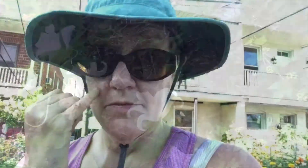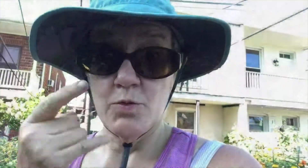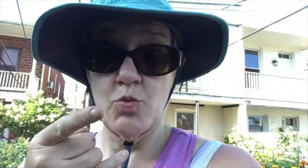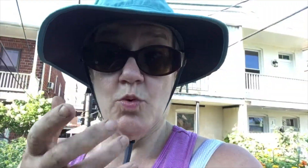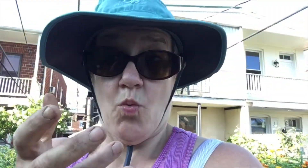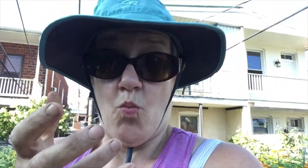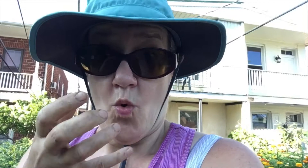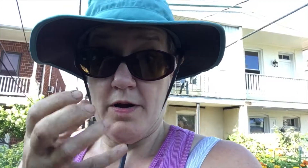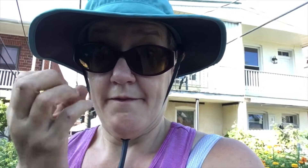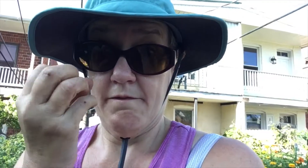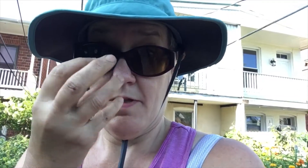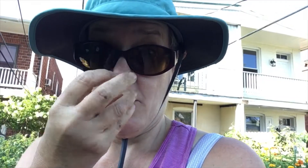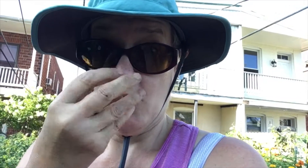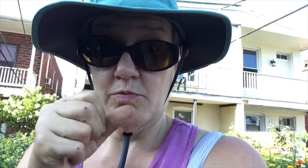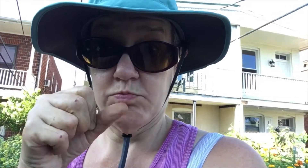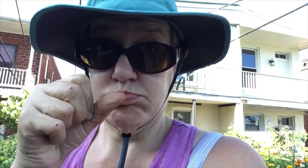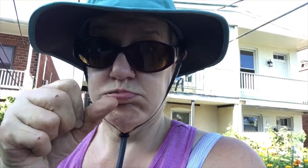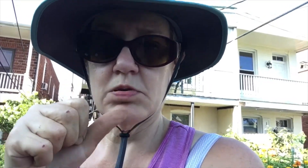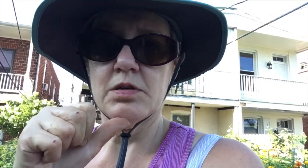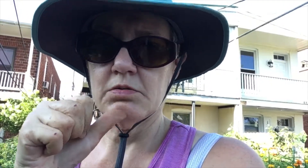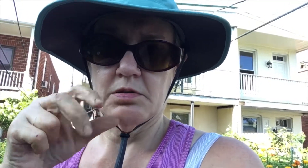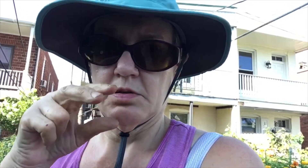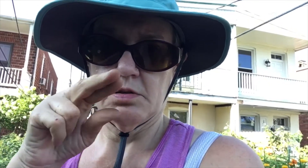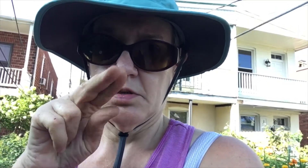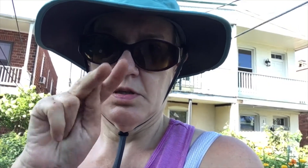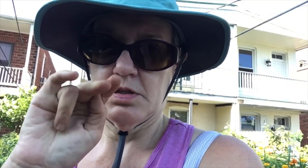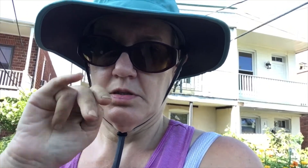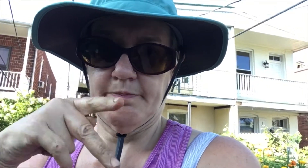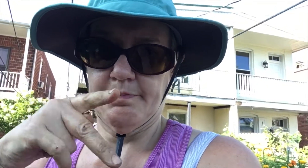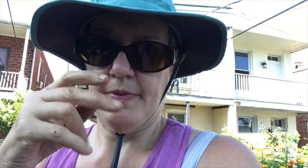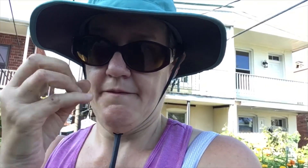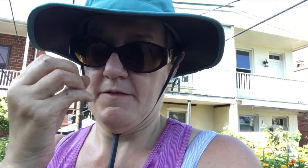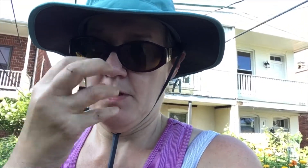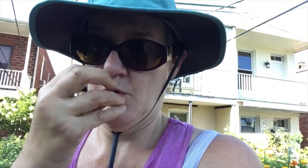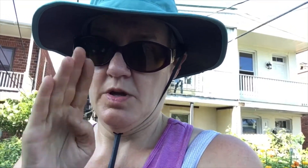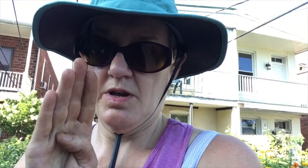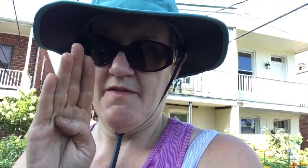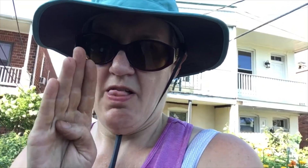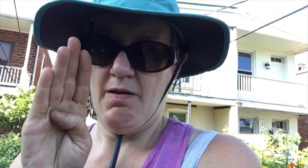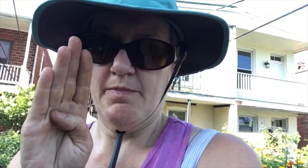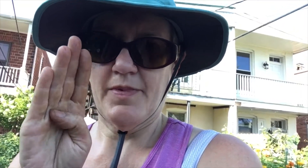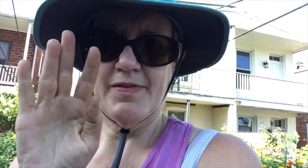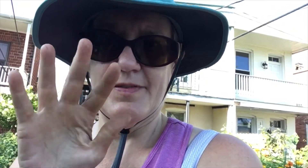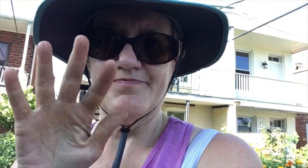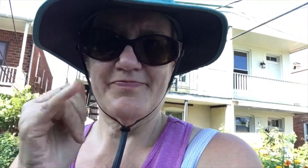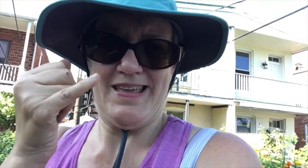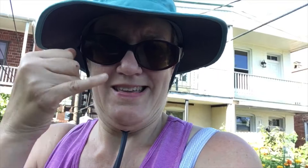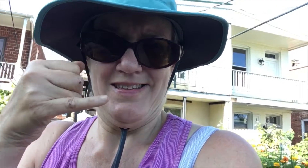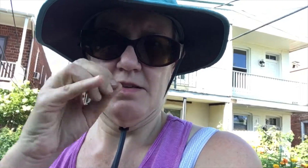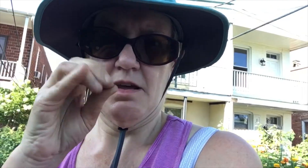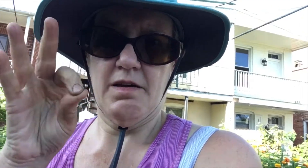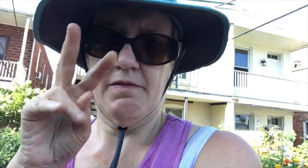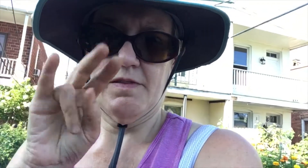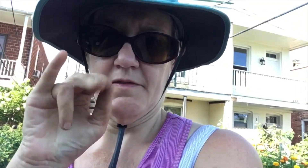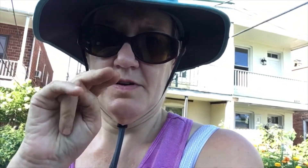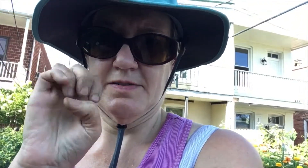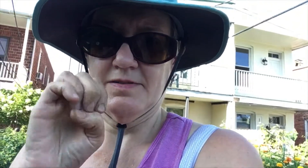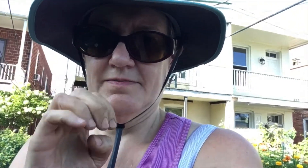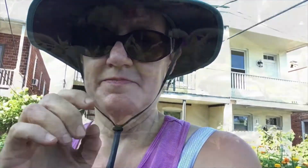Now if you're wanting your morning glories to keep producing blossoms, don't trim the ends of the morning glory vines. That's where the